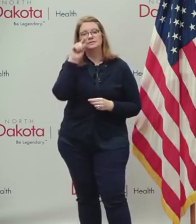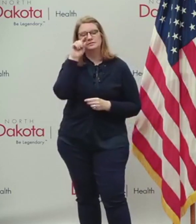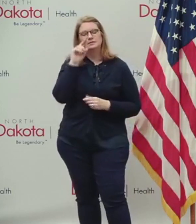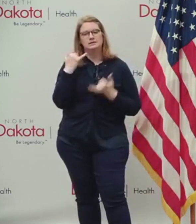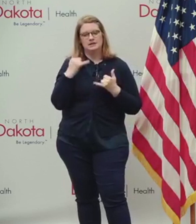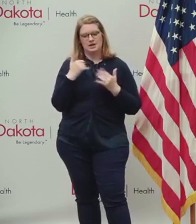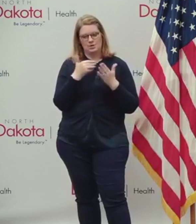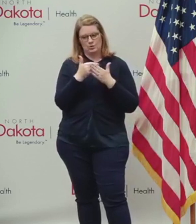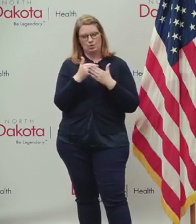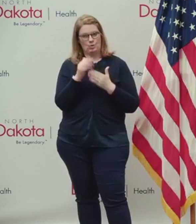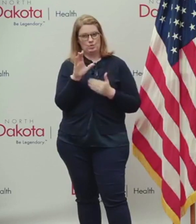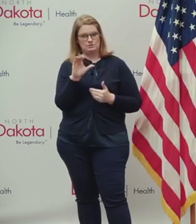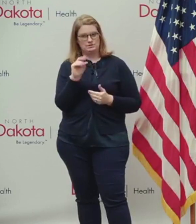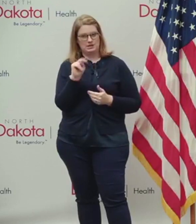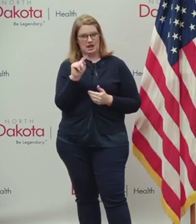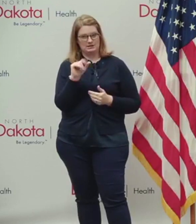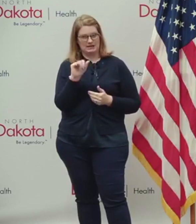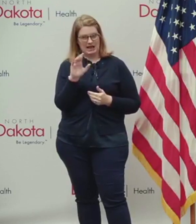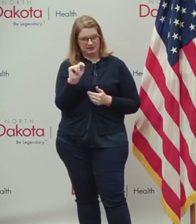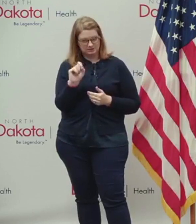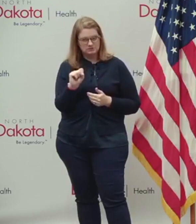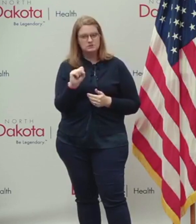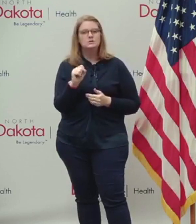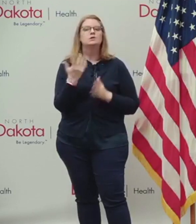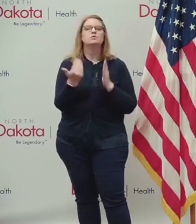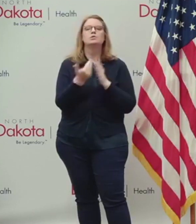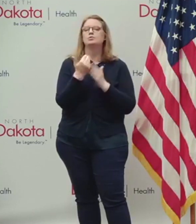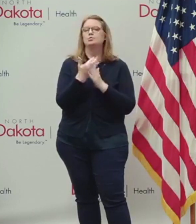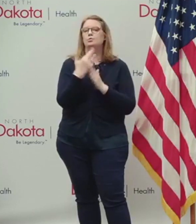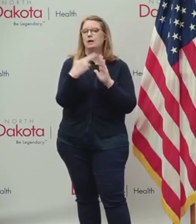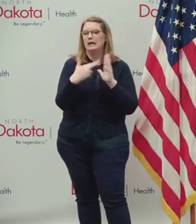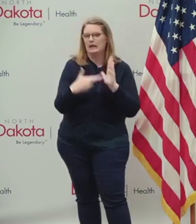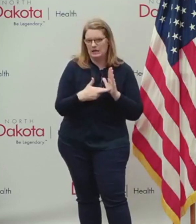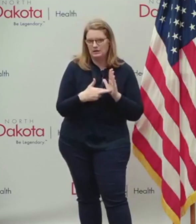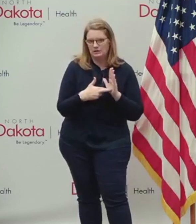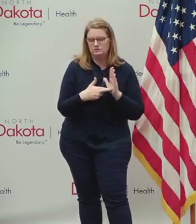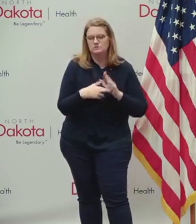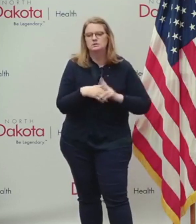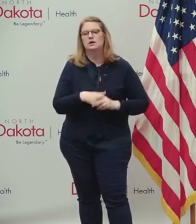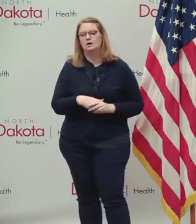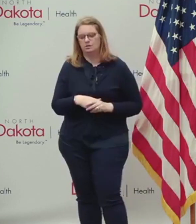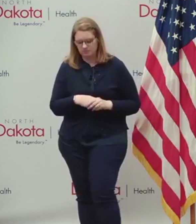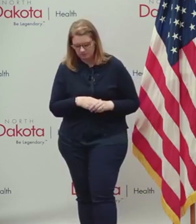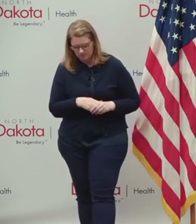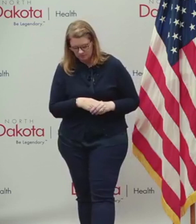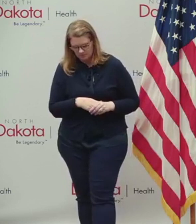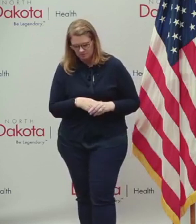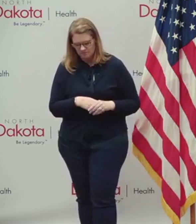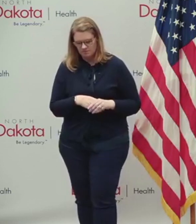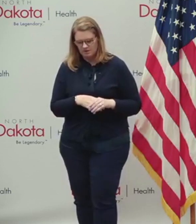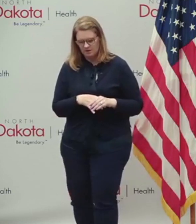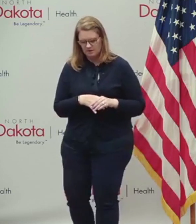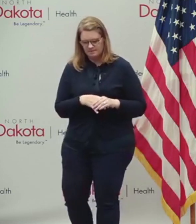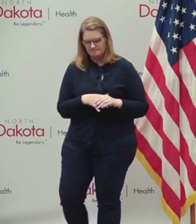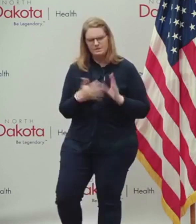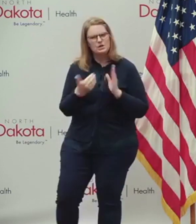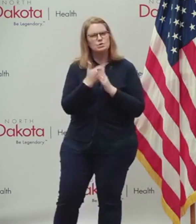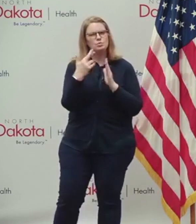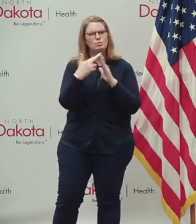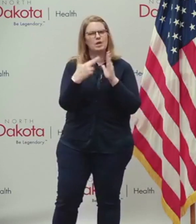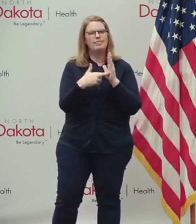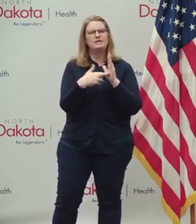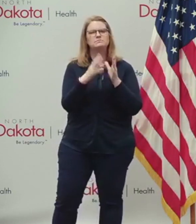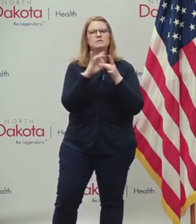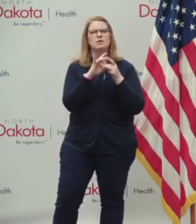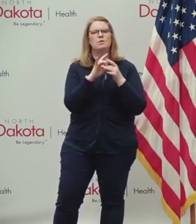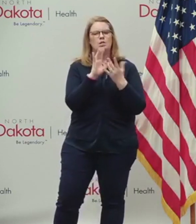close contacts is the new guidelines we offered several weeks ago regarding the close